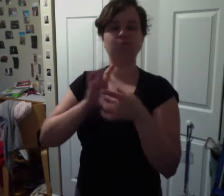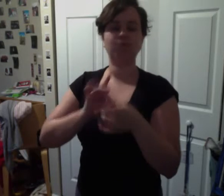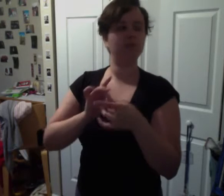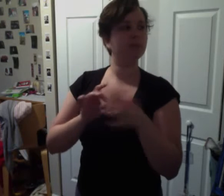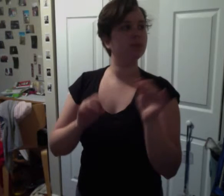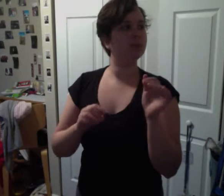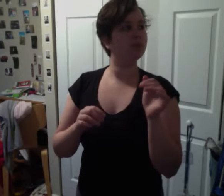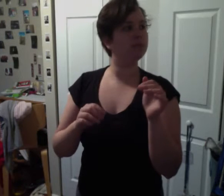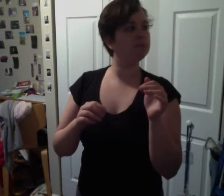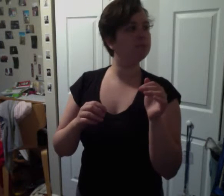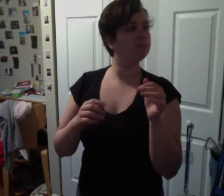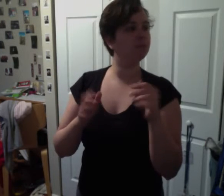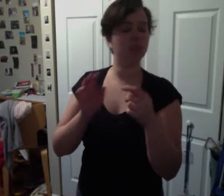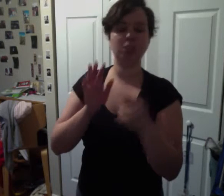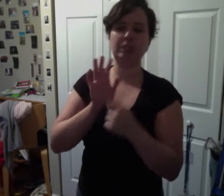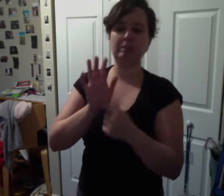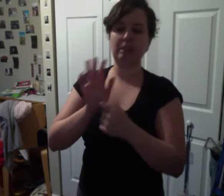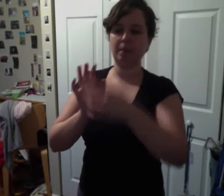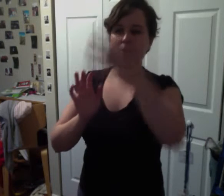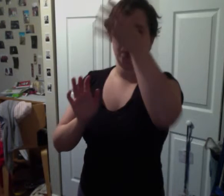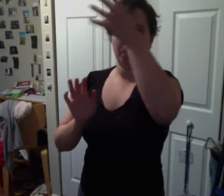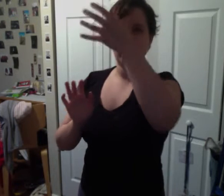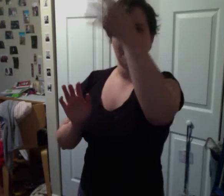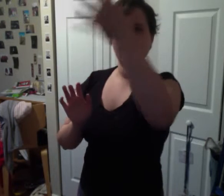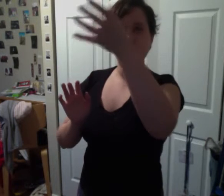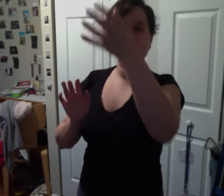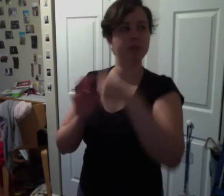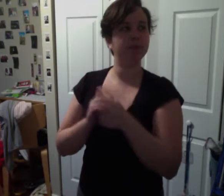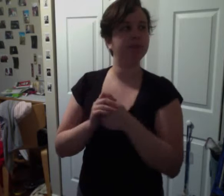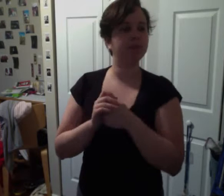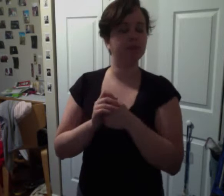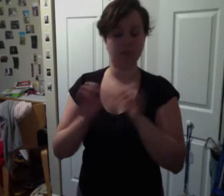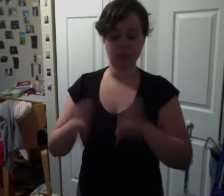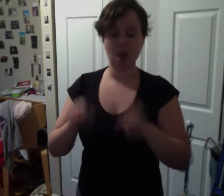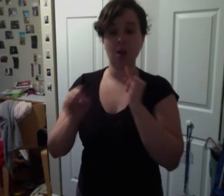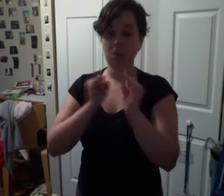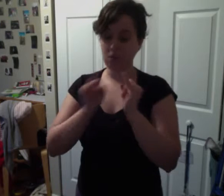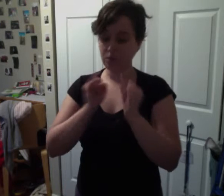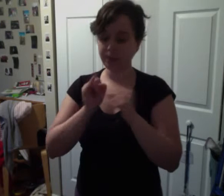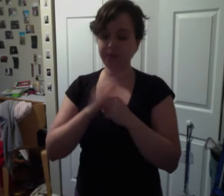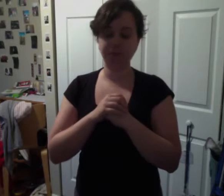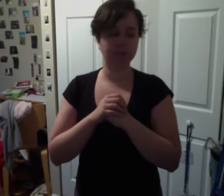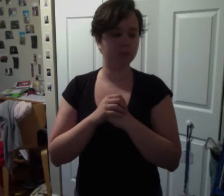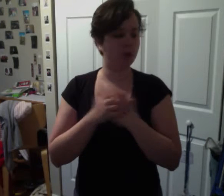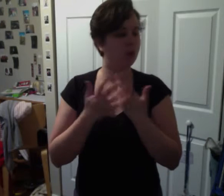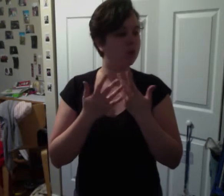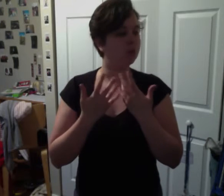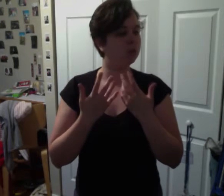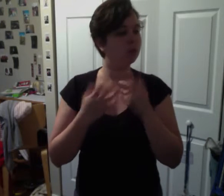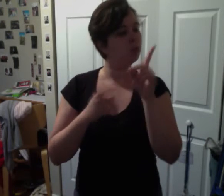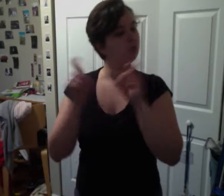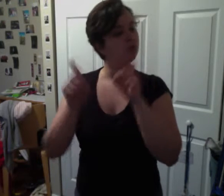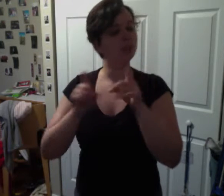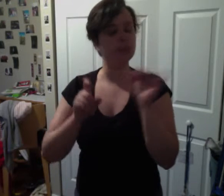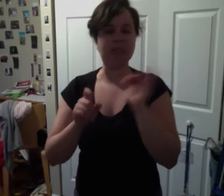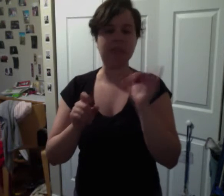last conversation, what would I want to ask of and say to this person who means so much to me? At the end of the session, you